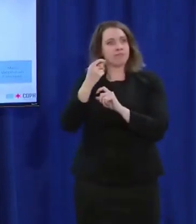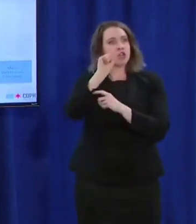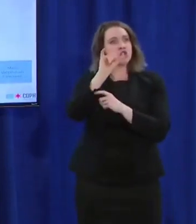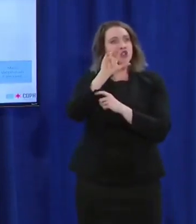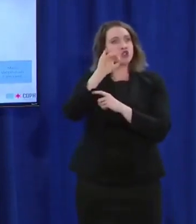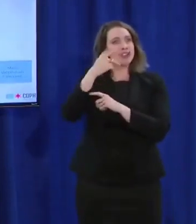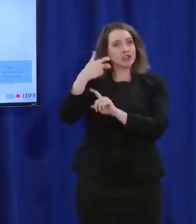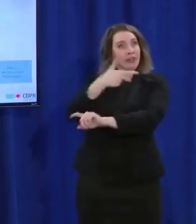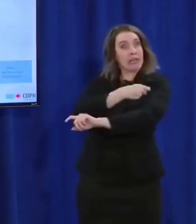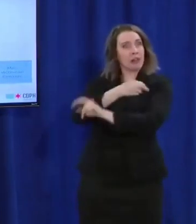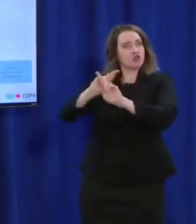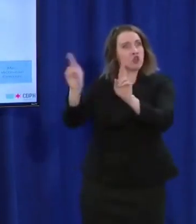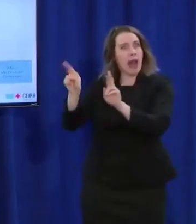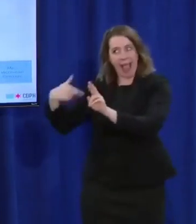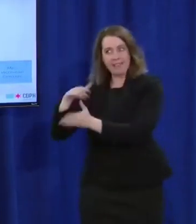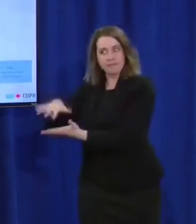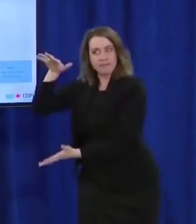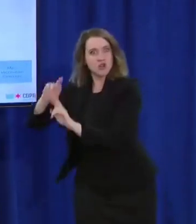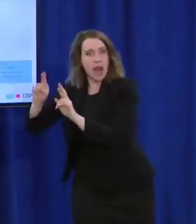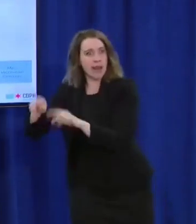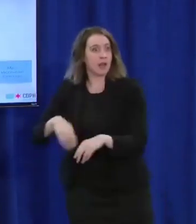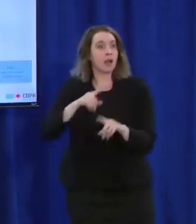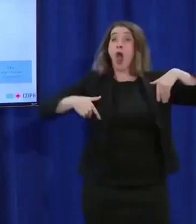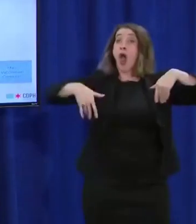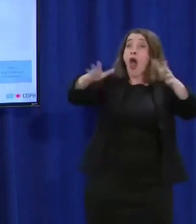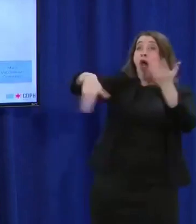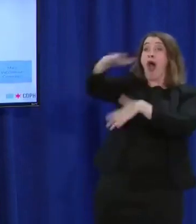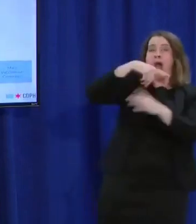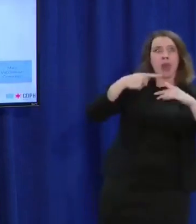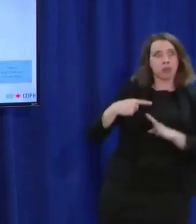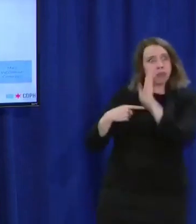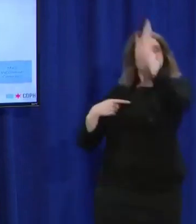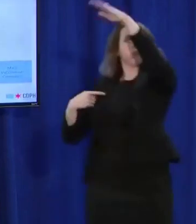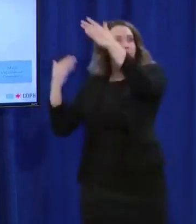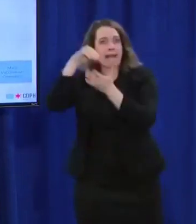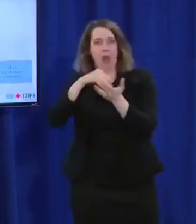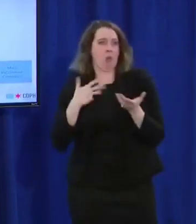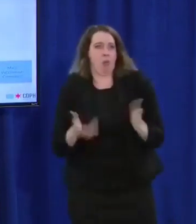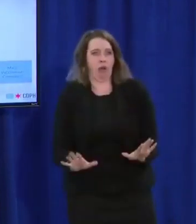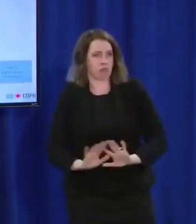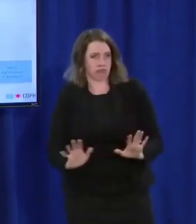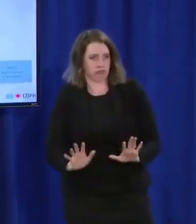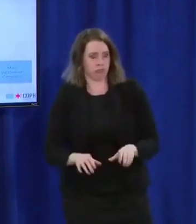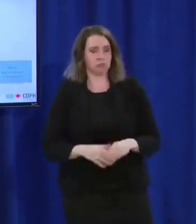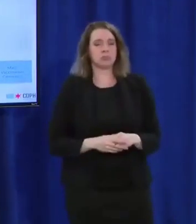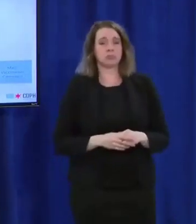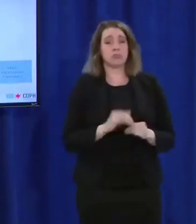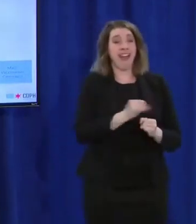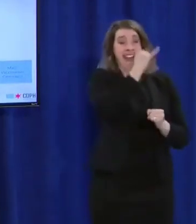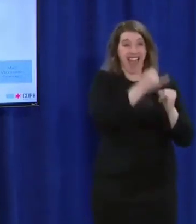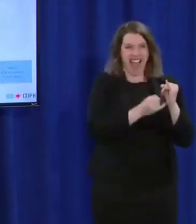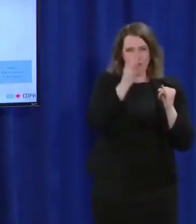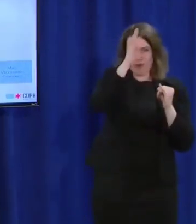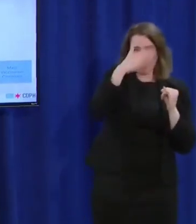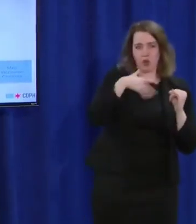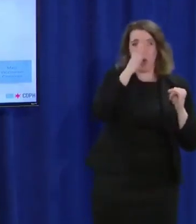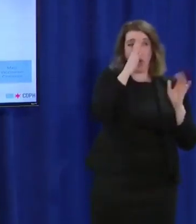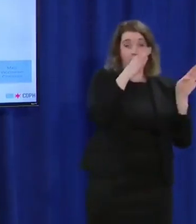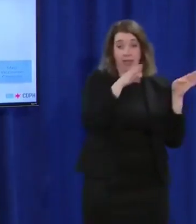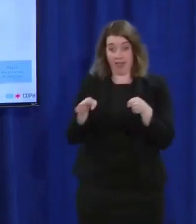thinking about what that's going to be. It's all part of this plan. It's coming back. And then finally, we'll be moving towards this